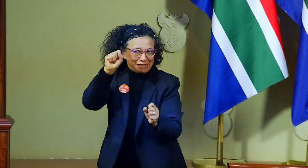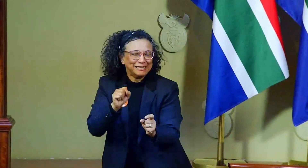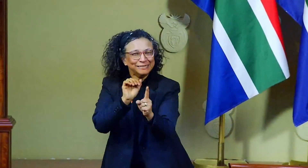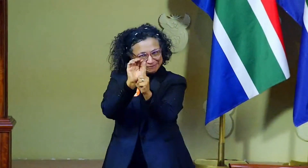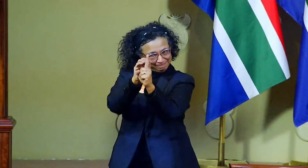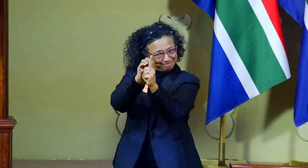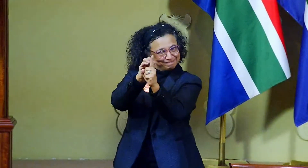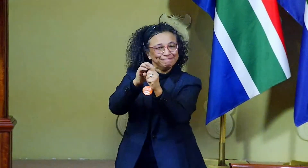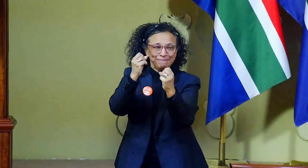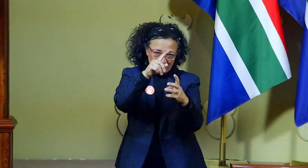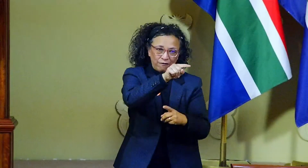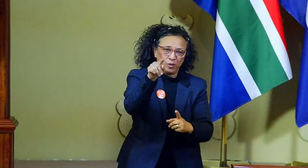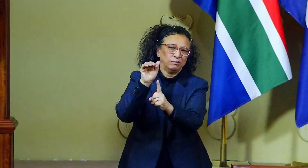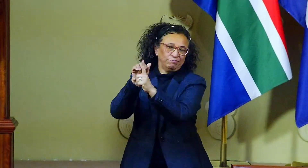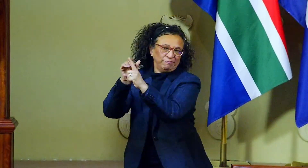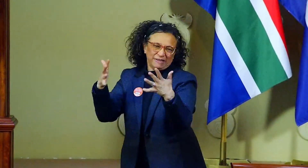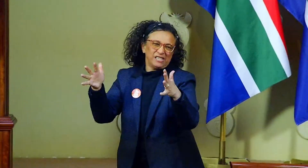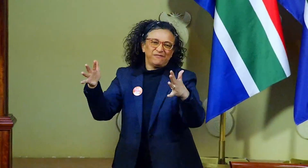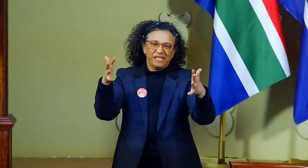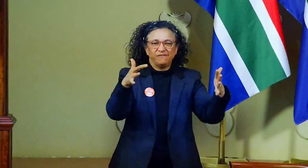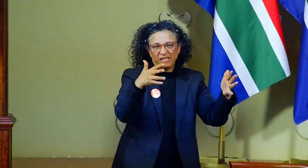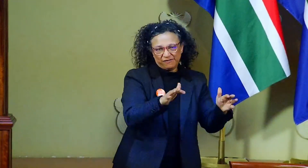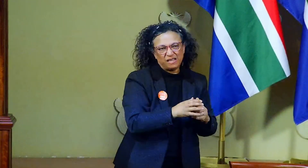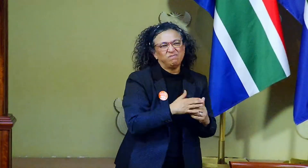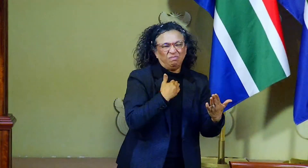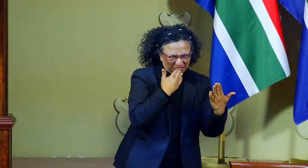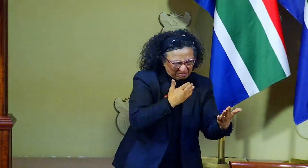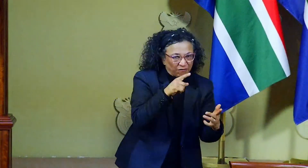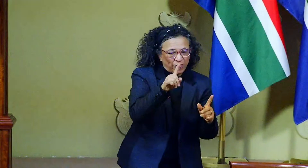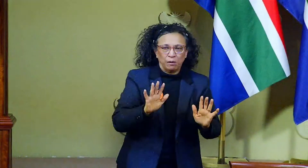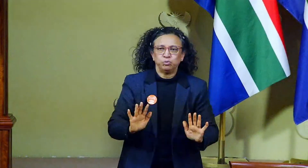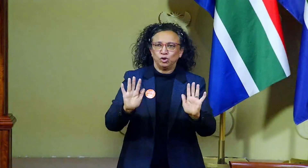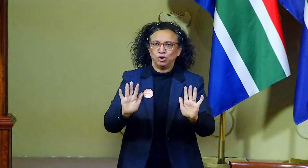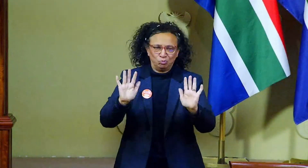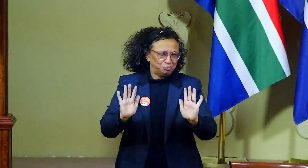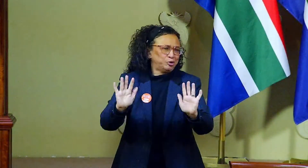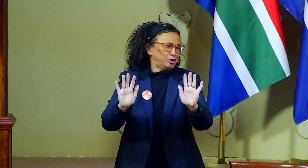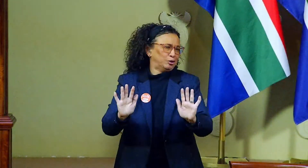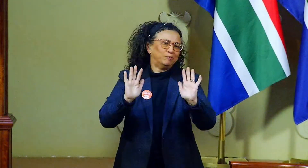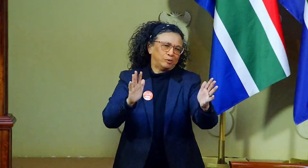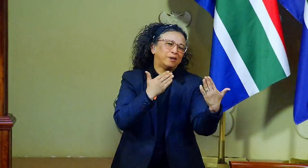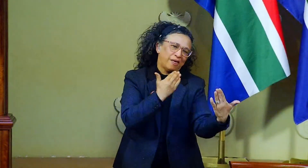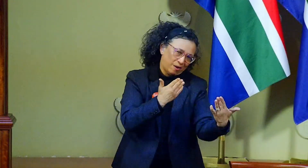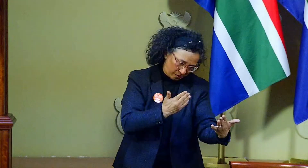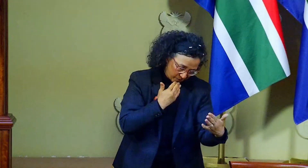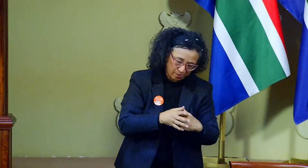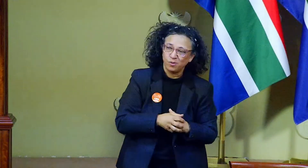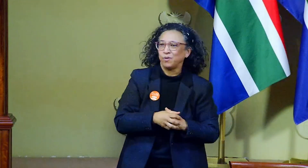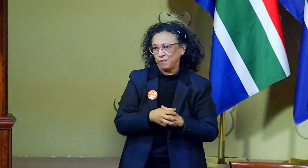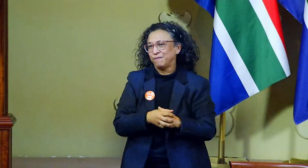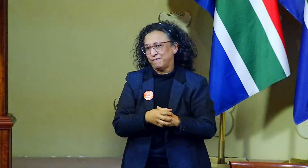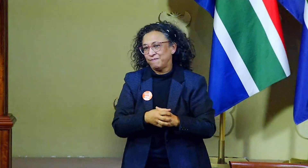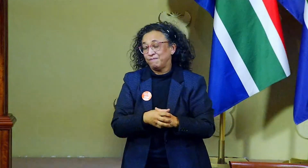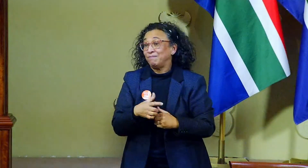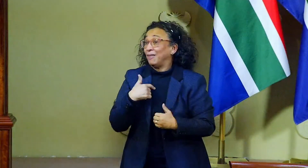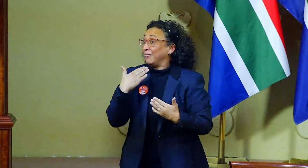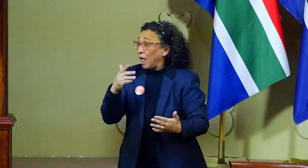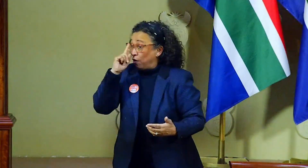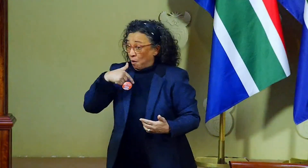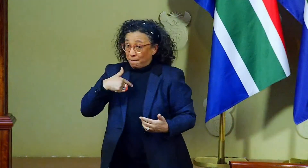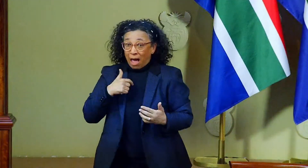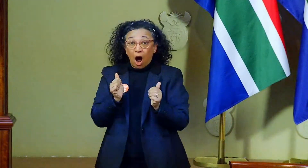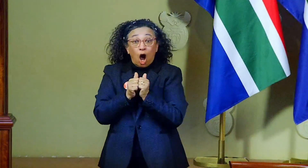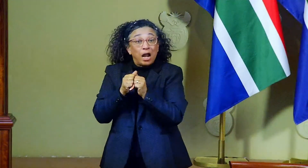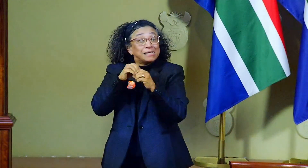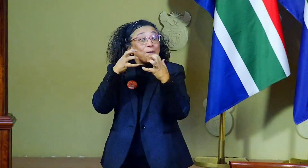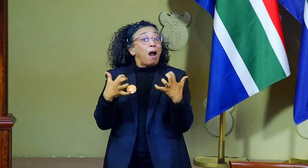presidency, meeting at IBISOS and asking the president for South African Sign Language to be an official